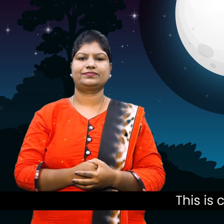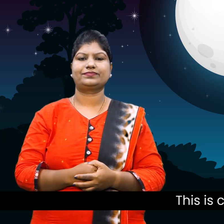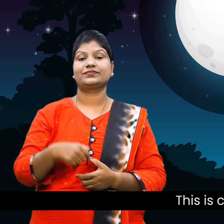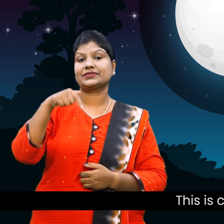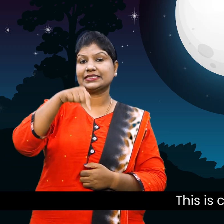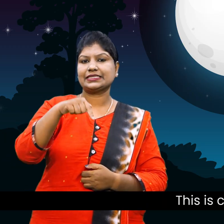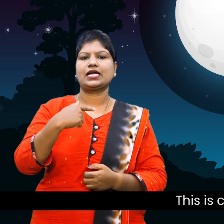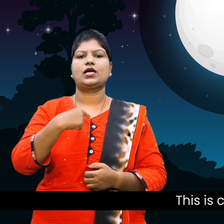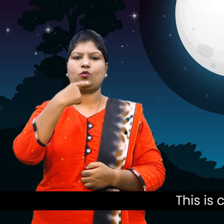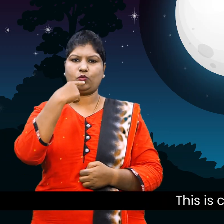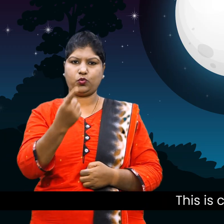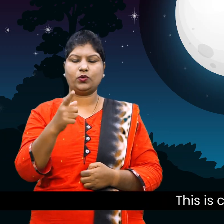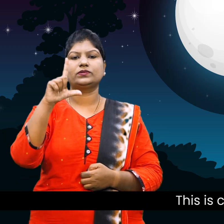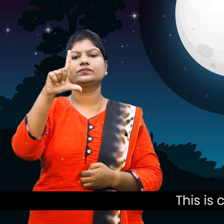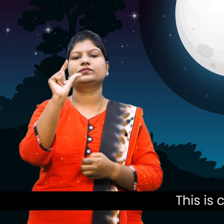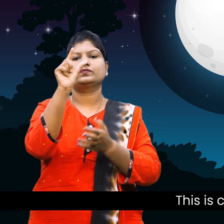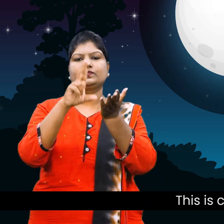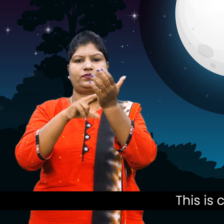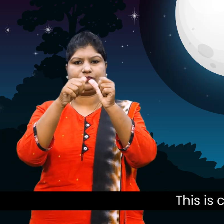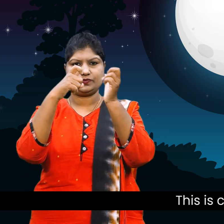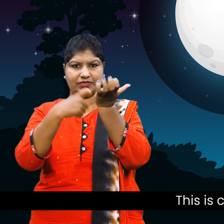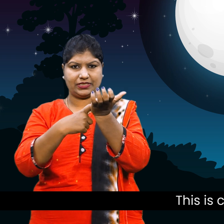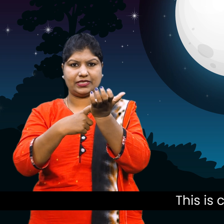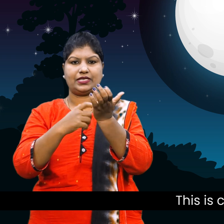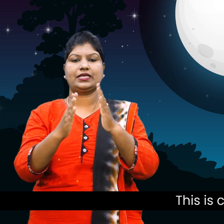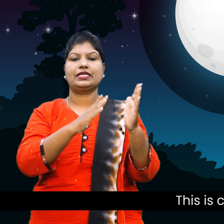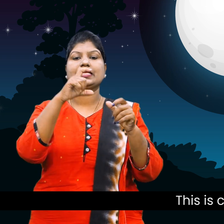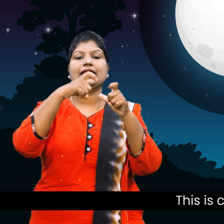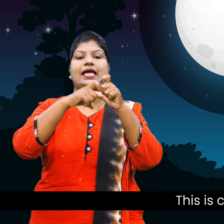This is called lunar eclipse.